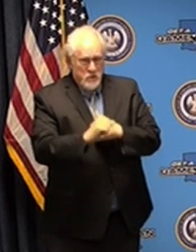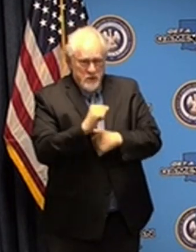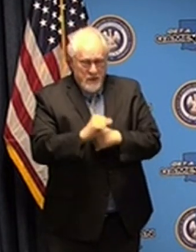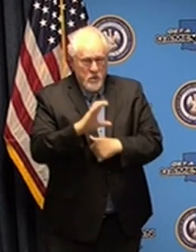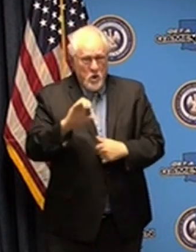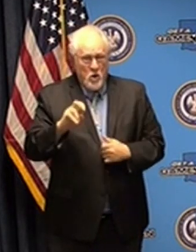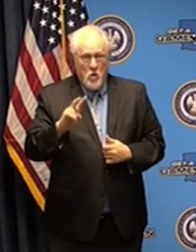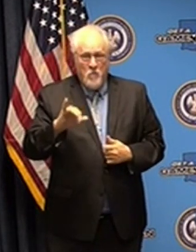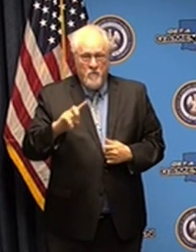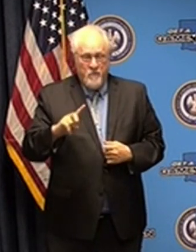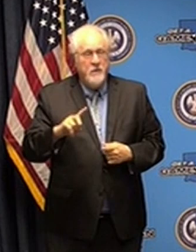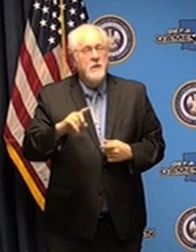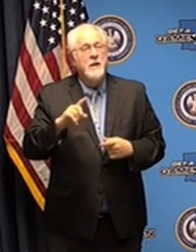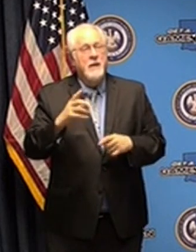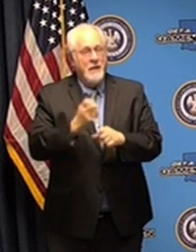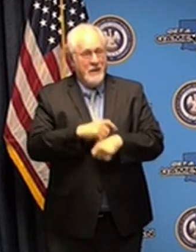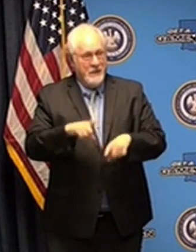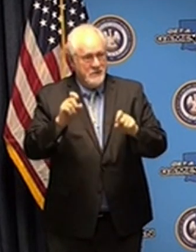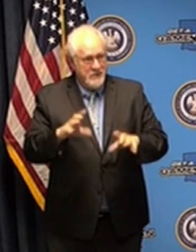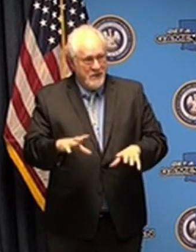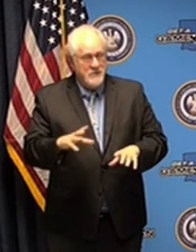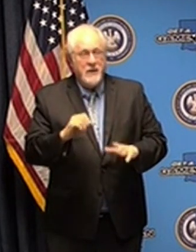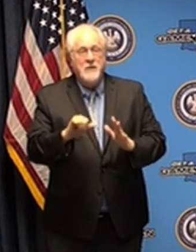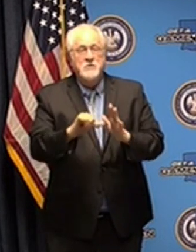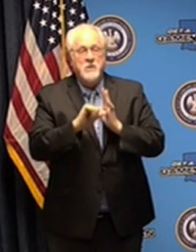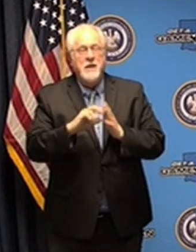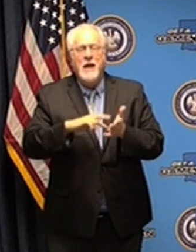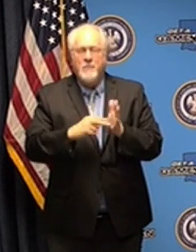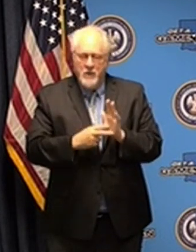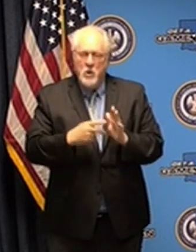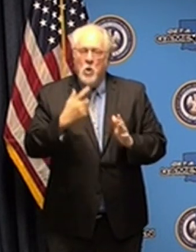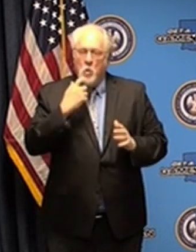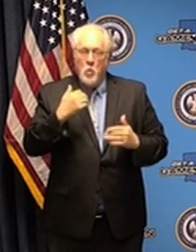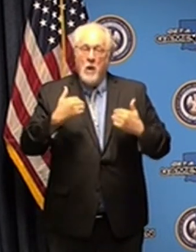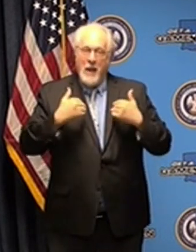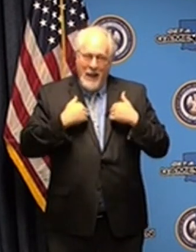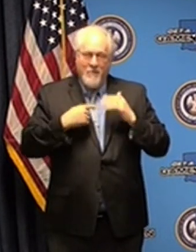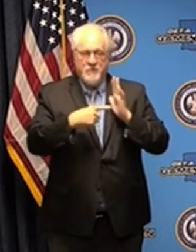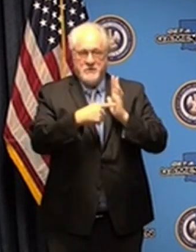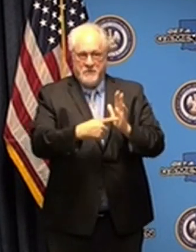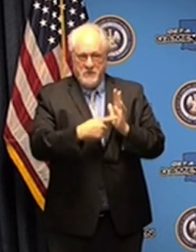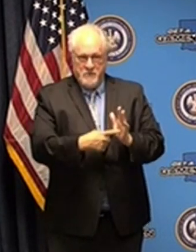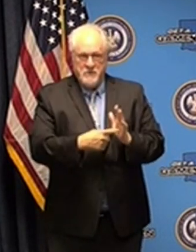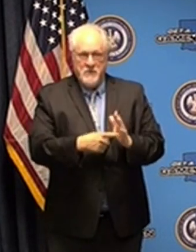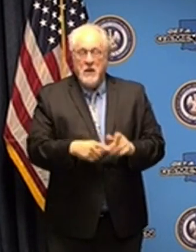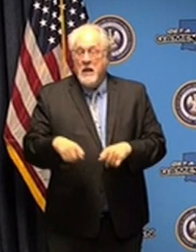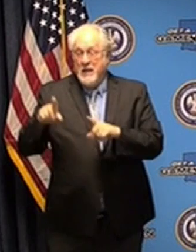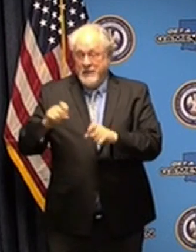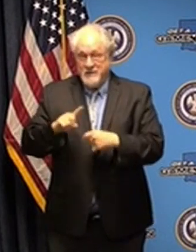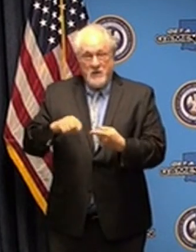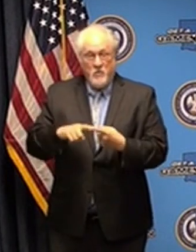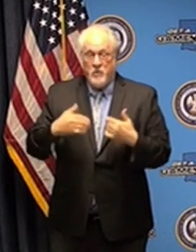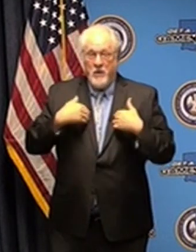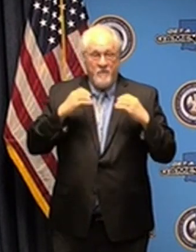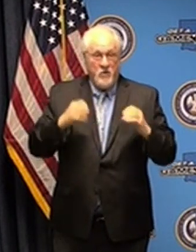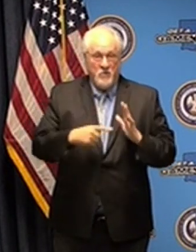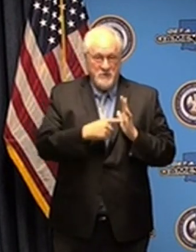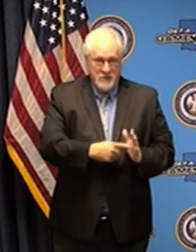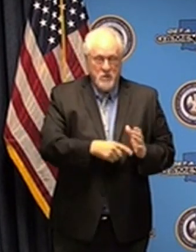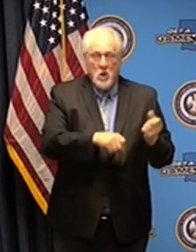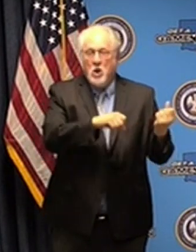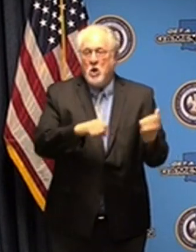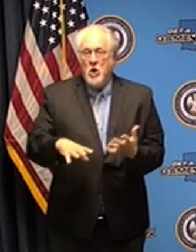of COVID-19 to get tested, and to stress, I'm talking about those who are symptomatic. Testing when you're not symptomatic